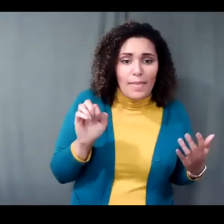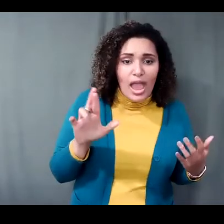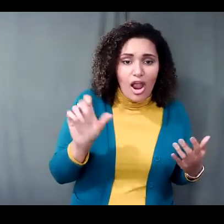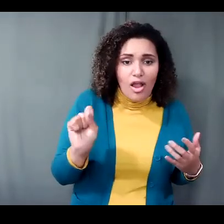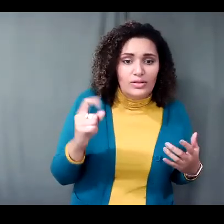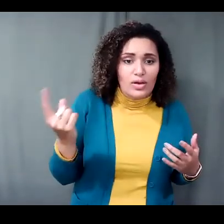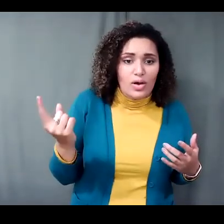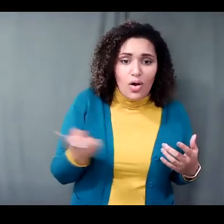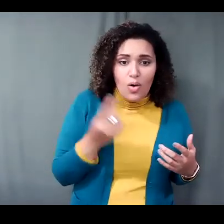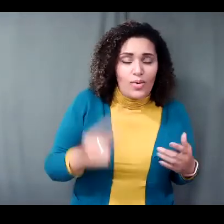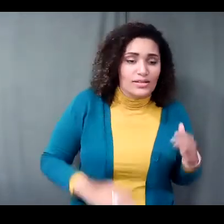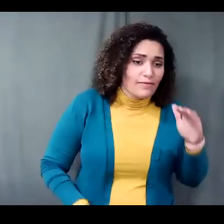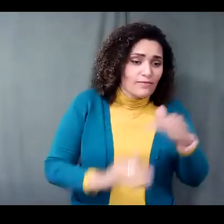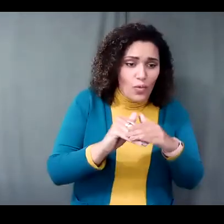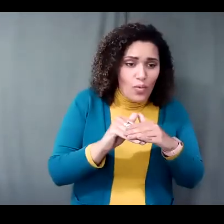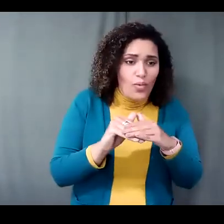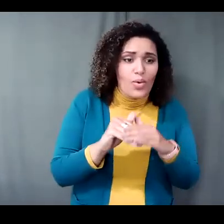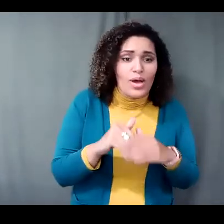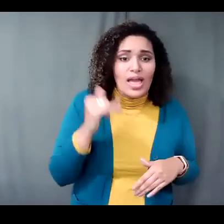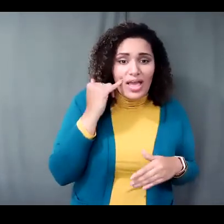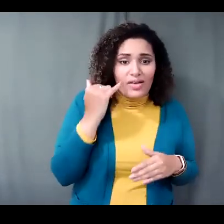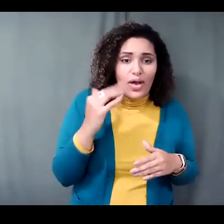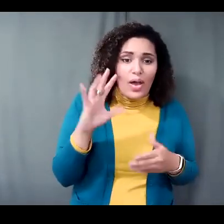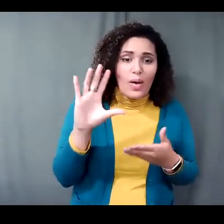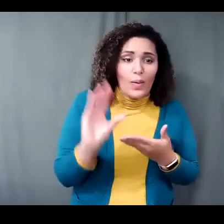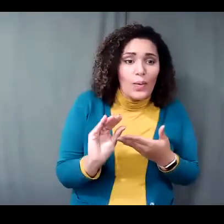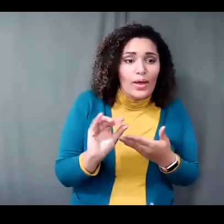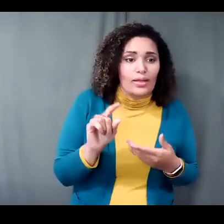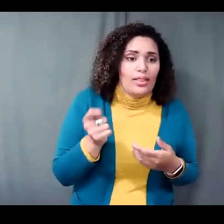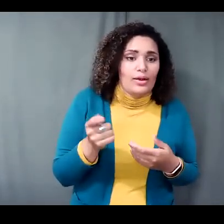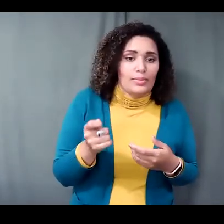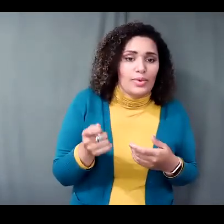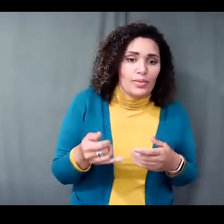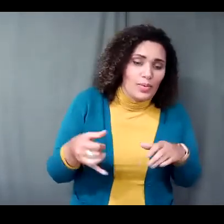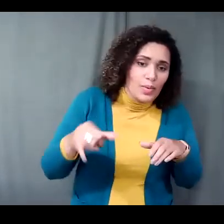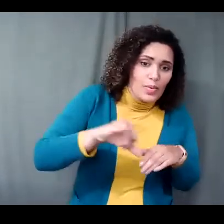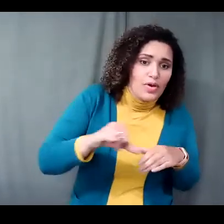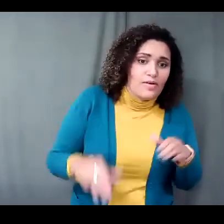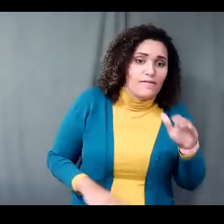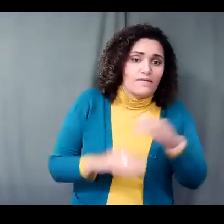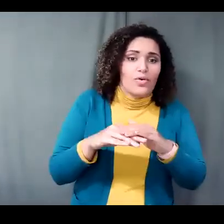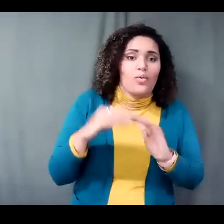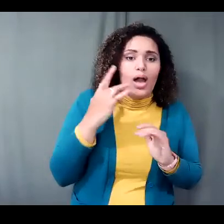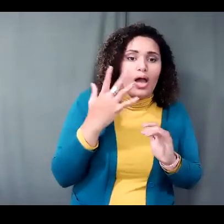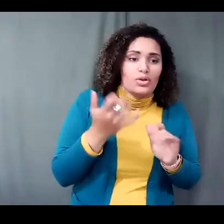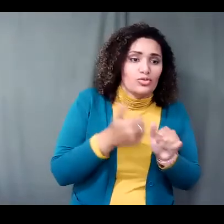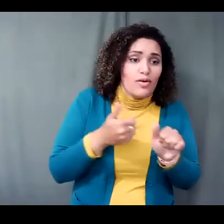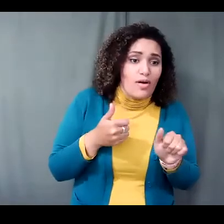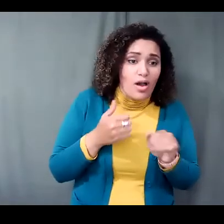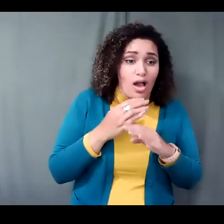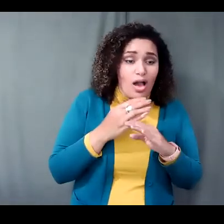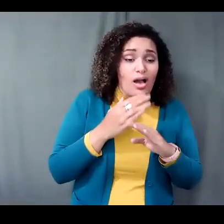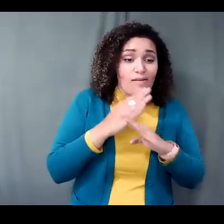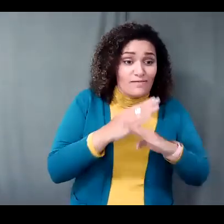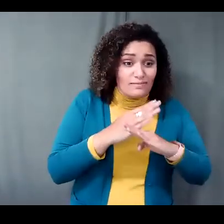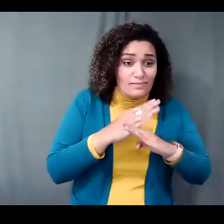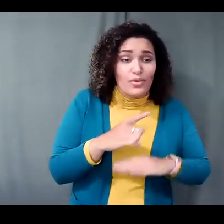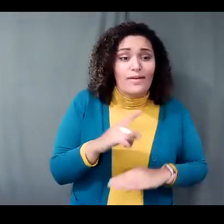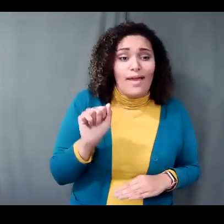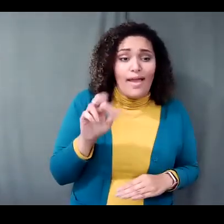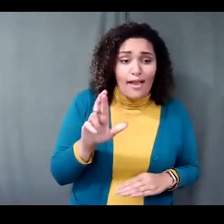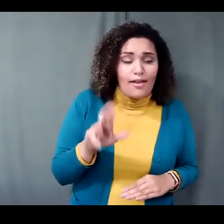kept completely full. Even when they evaporate a little bit, we go back in and make sure they're very full because we want to avoid air. For this wine, you're kind of going